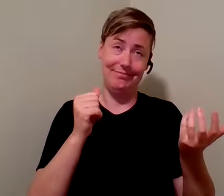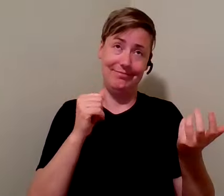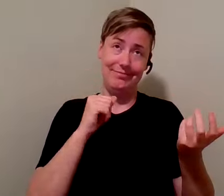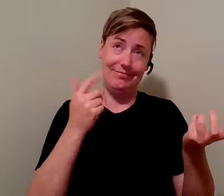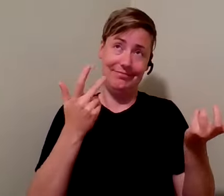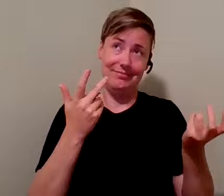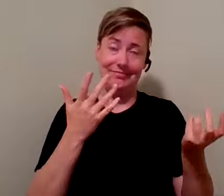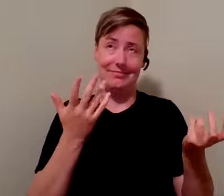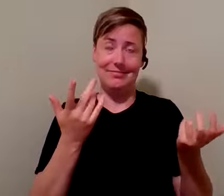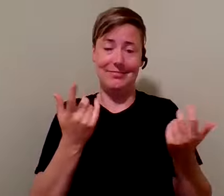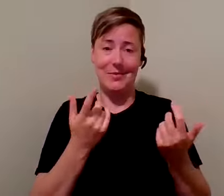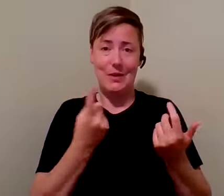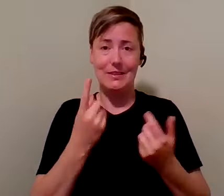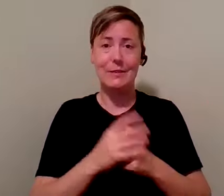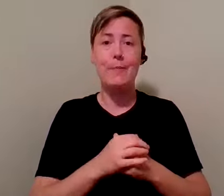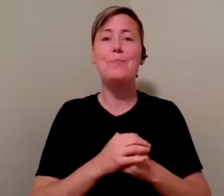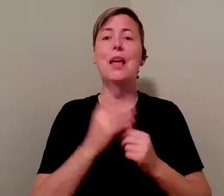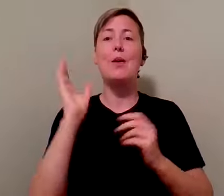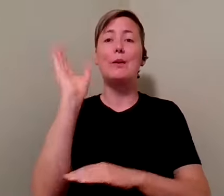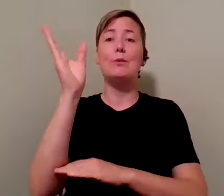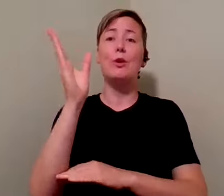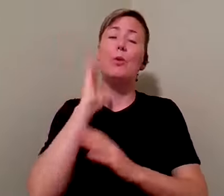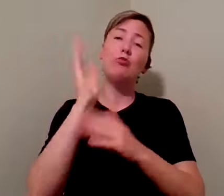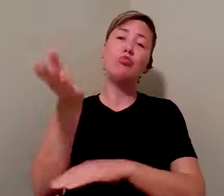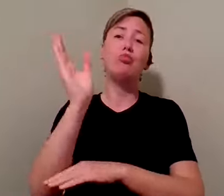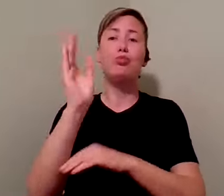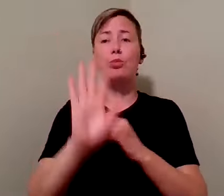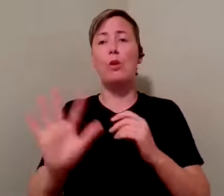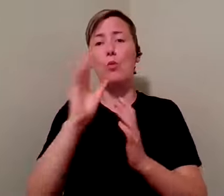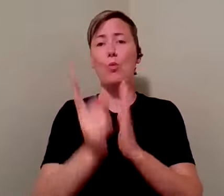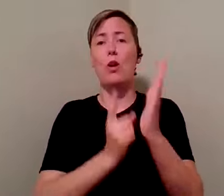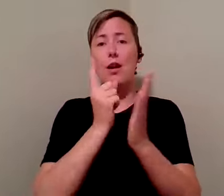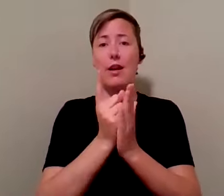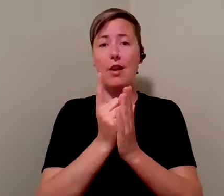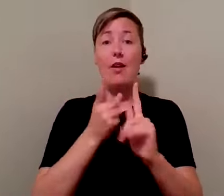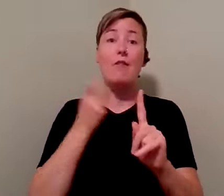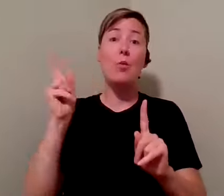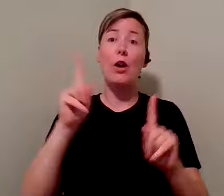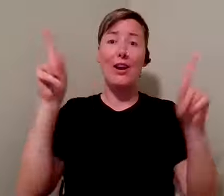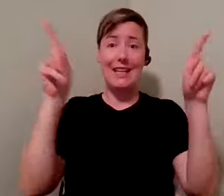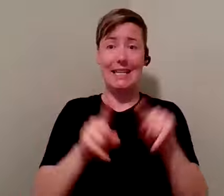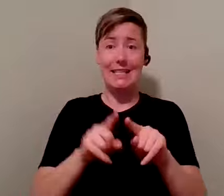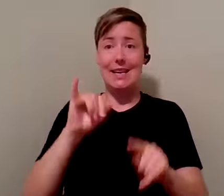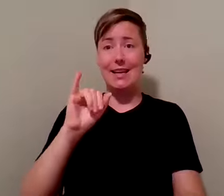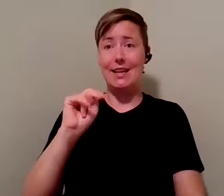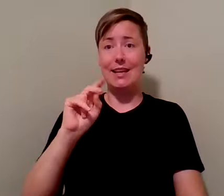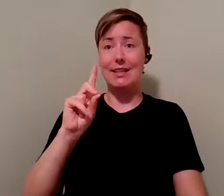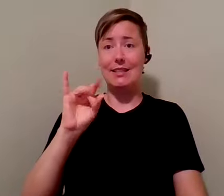for approximately 1 hour. And our speaker comes to us tonight from India, originally from New York.